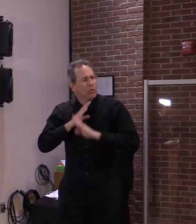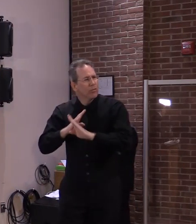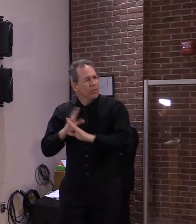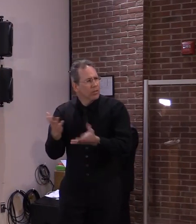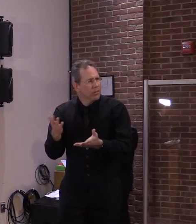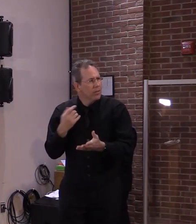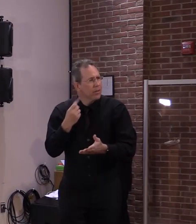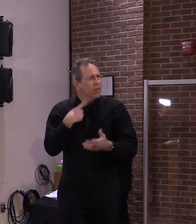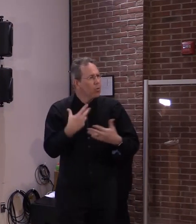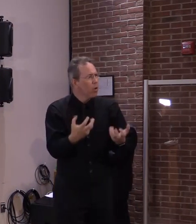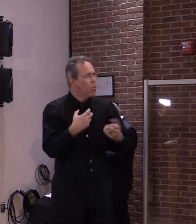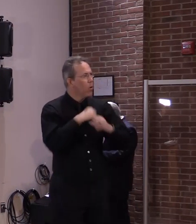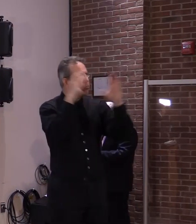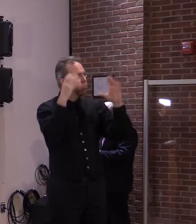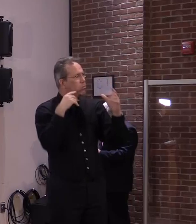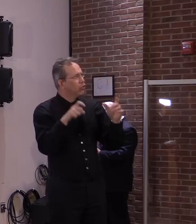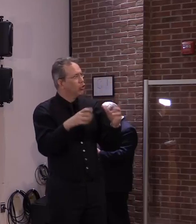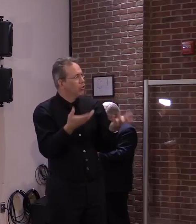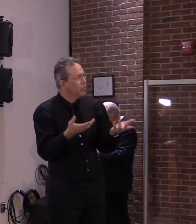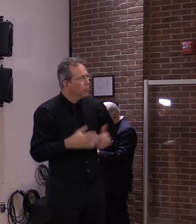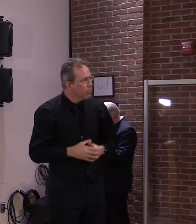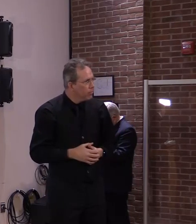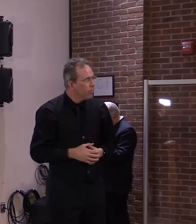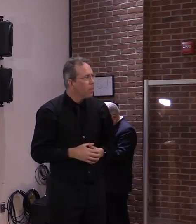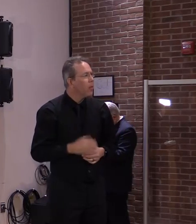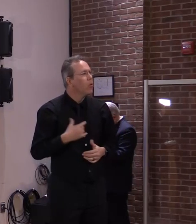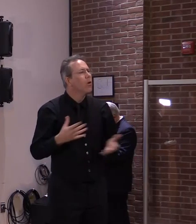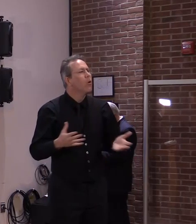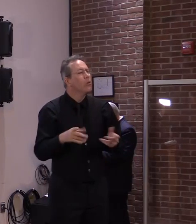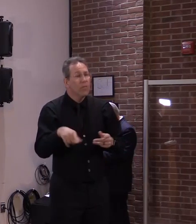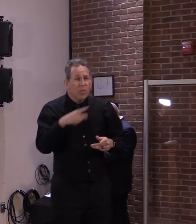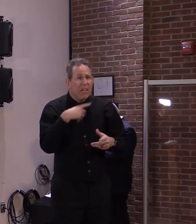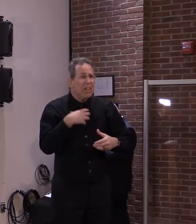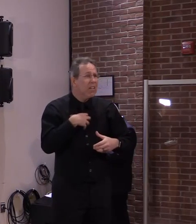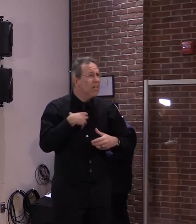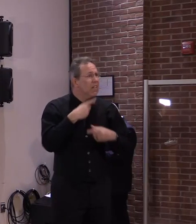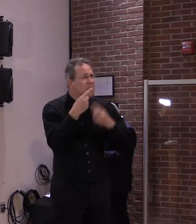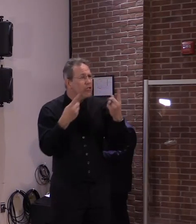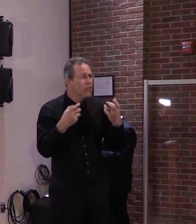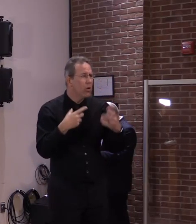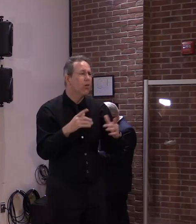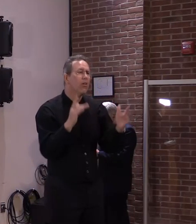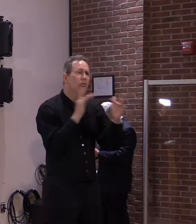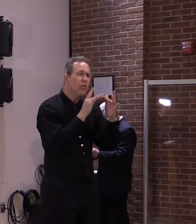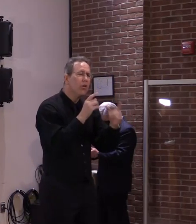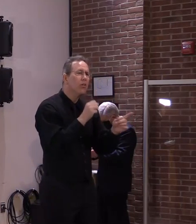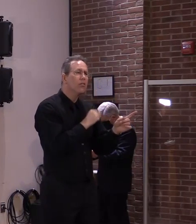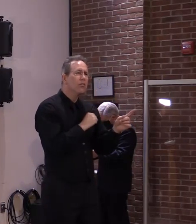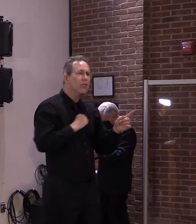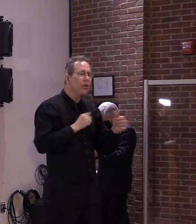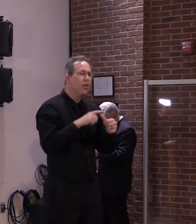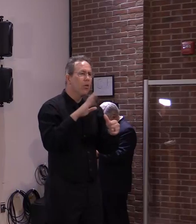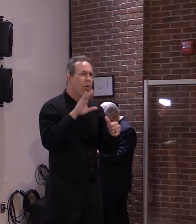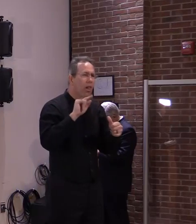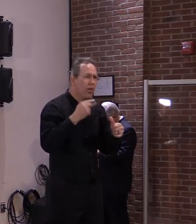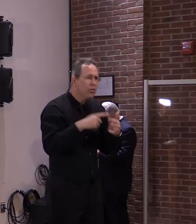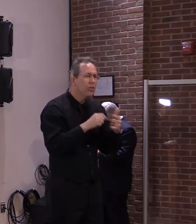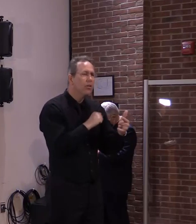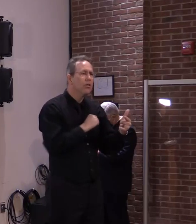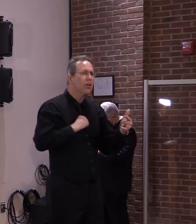the congressional delegation, but I would, I think I would point towards them or the Biden